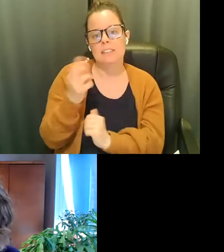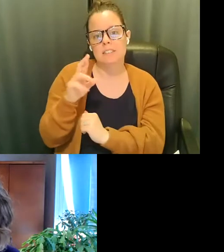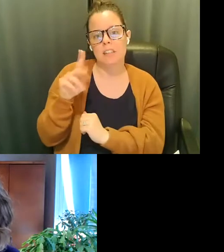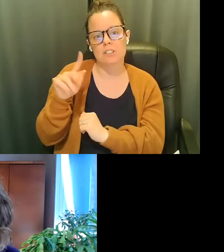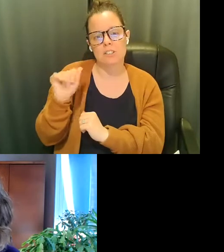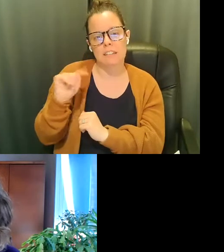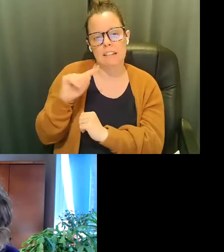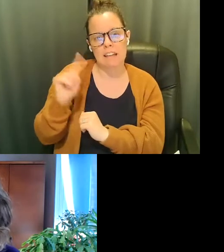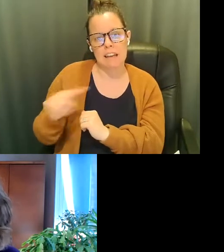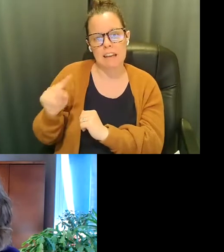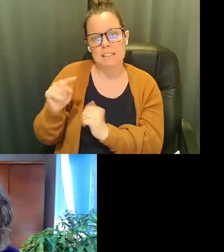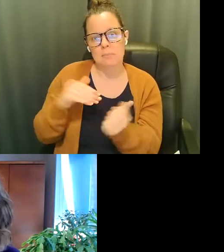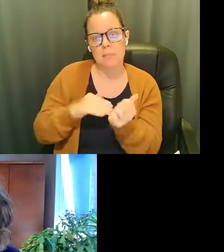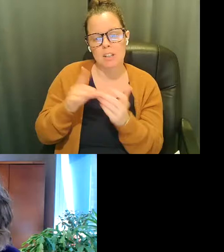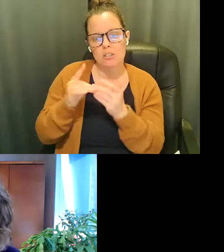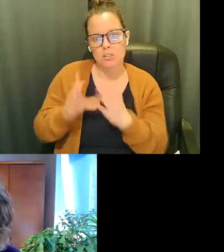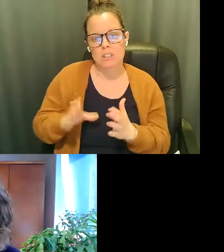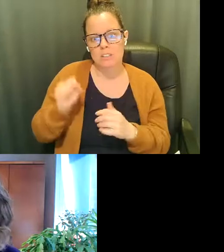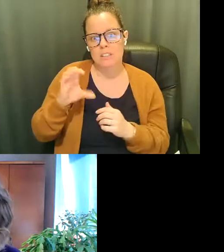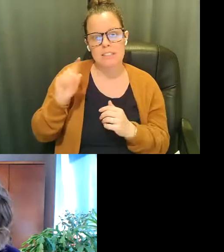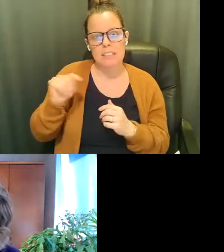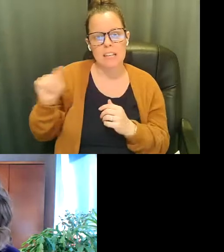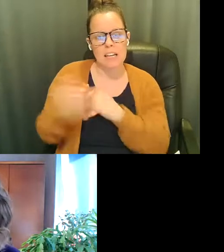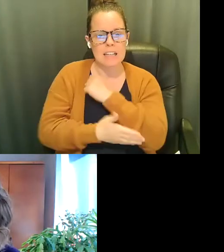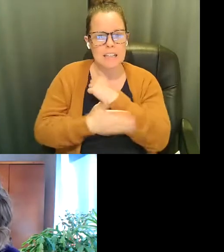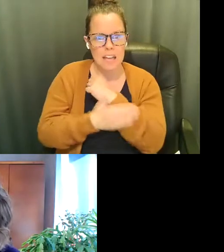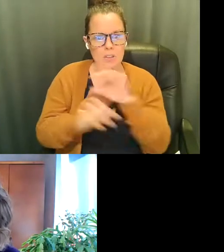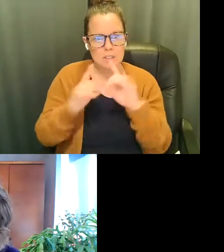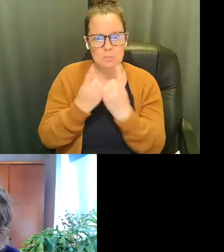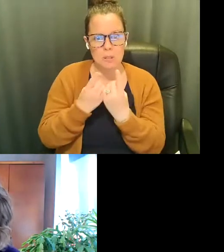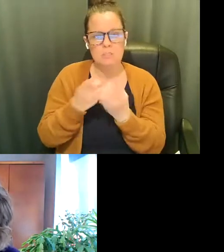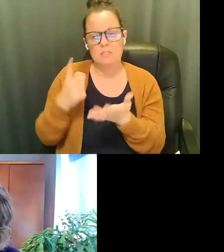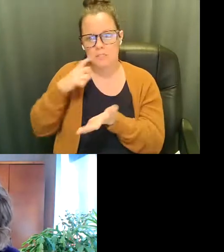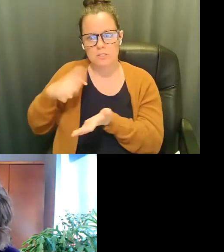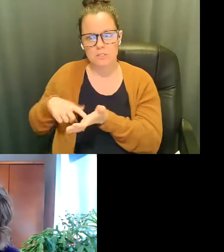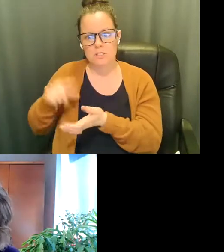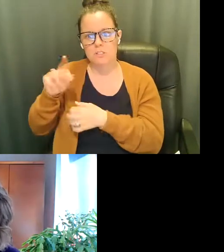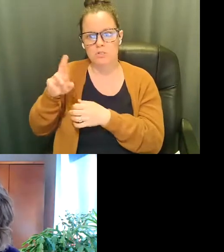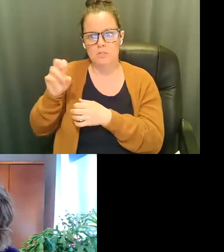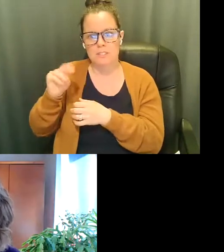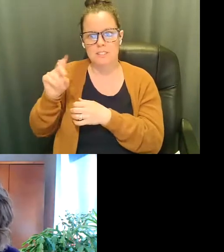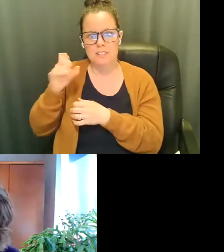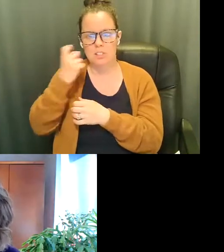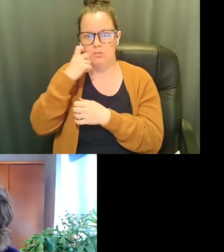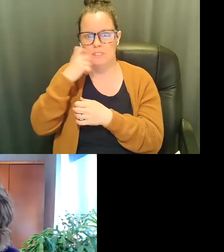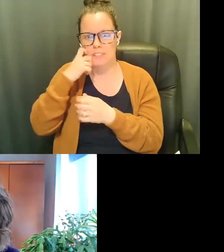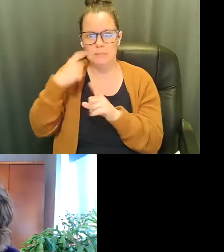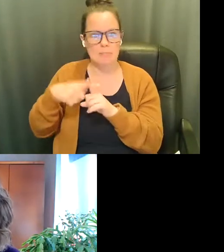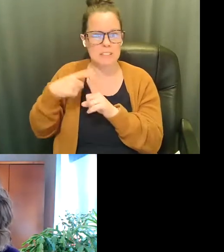Health Department, to address what he is noticing for trends in our recent daily positive cases. Dr.